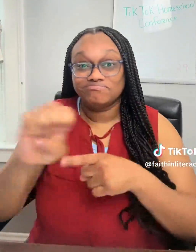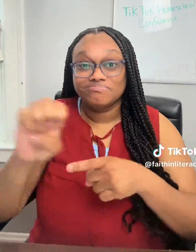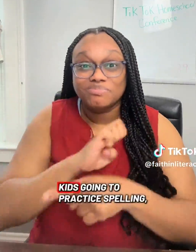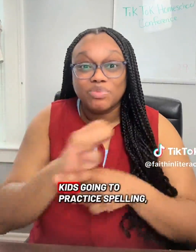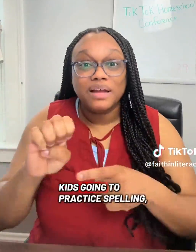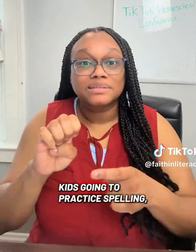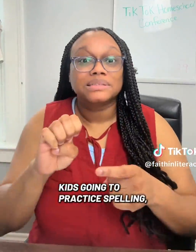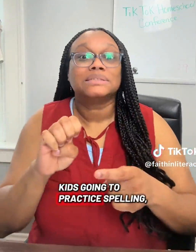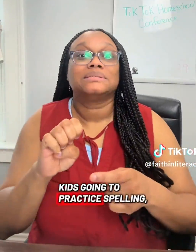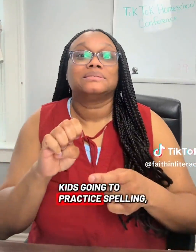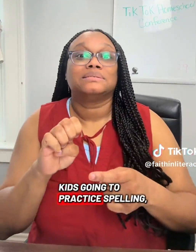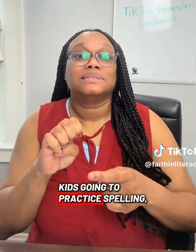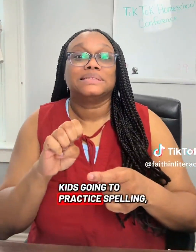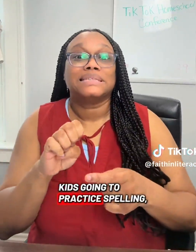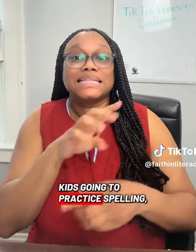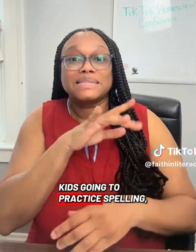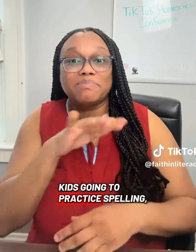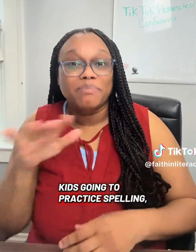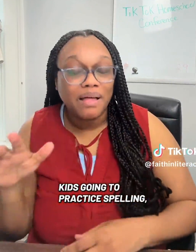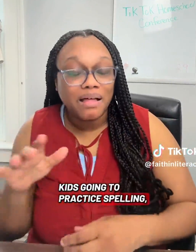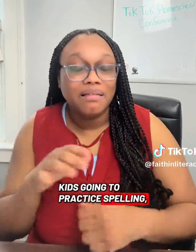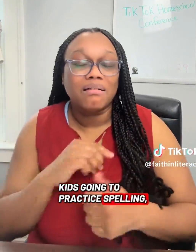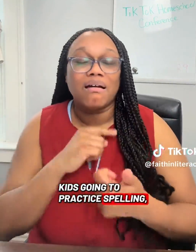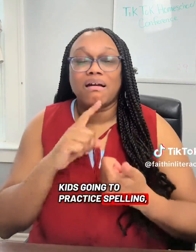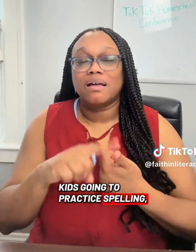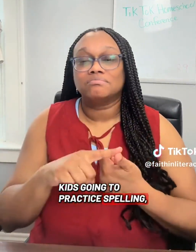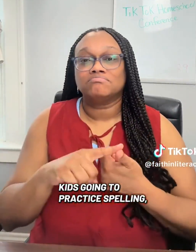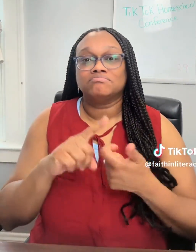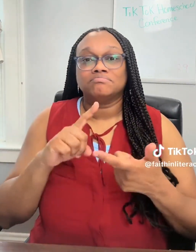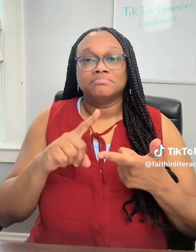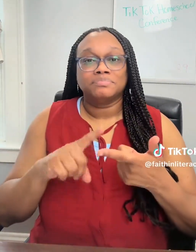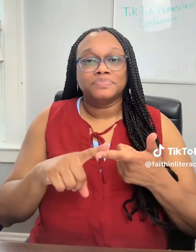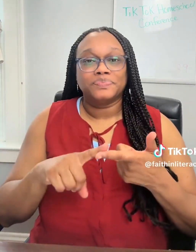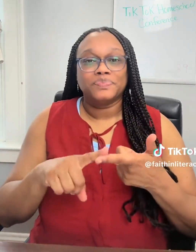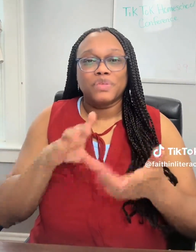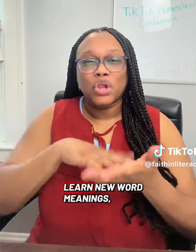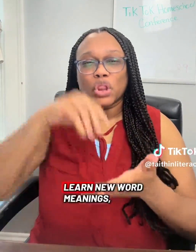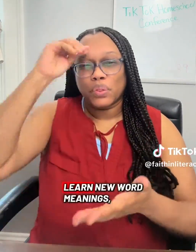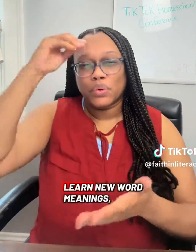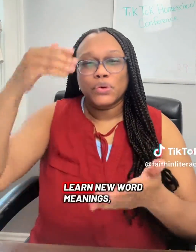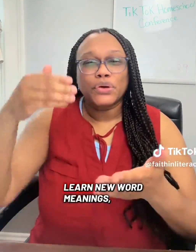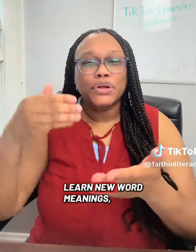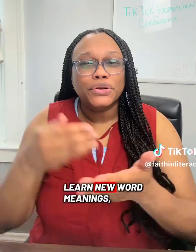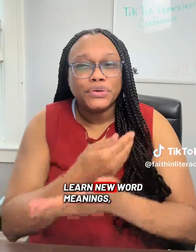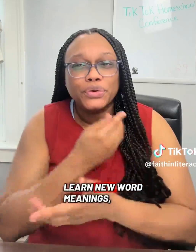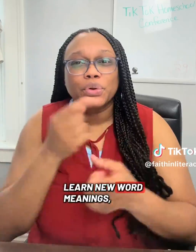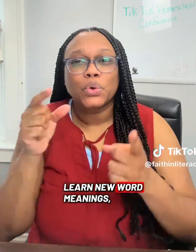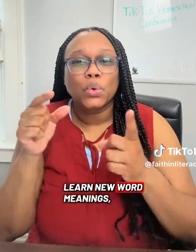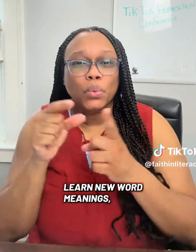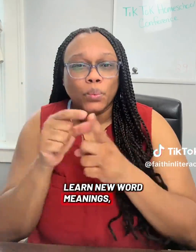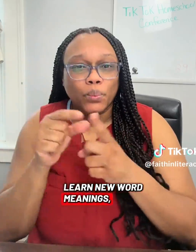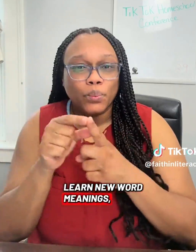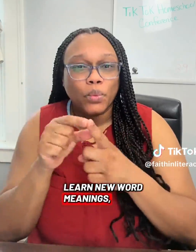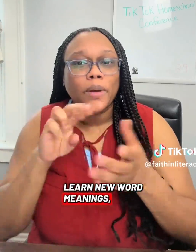kids are going to practice spelling, learn new word meanings,